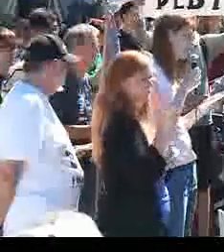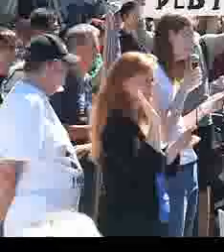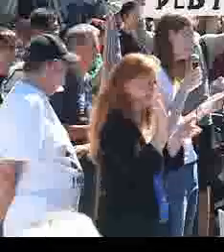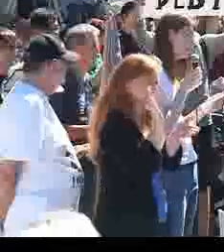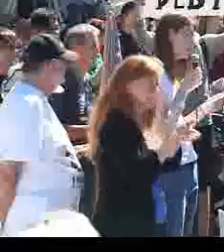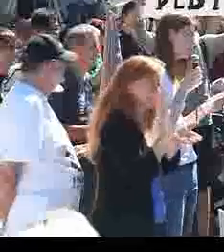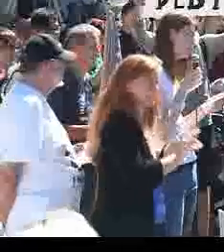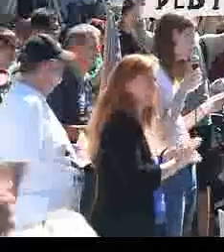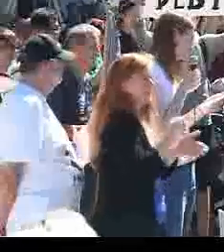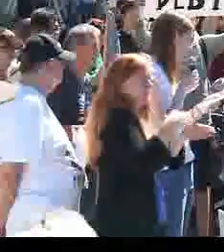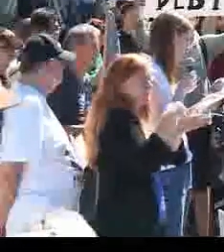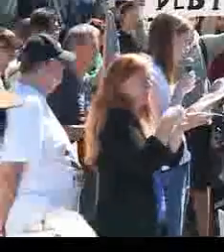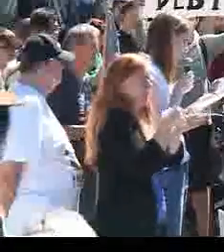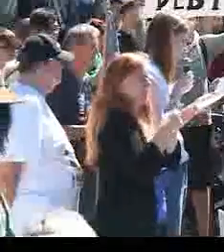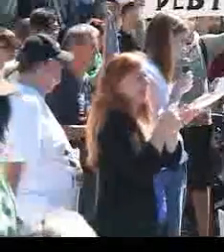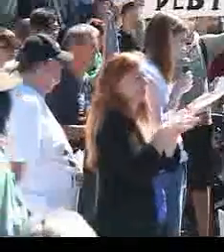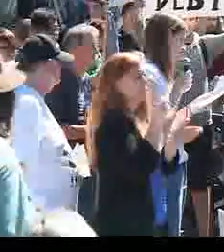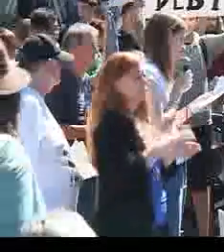students take on to come here.